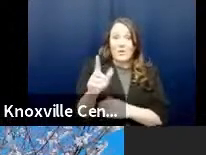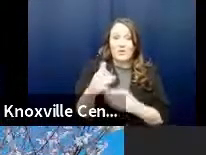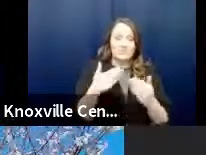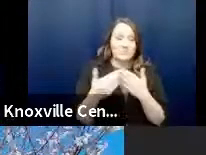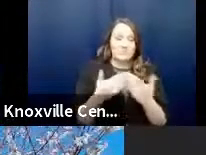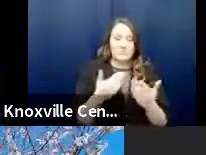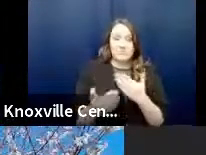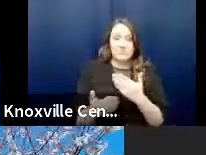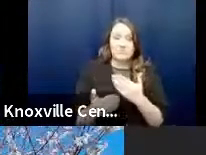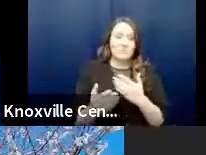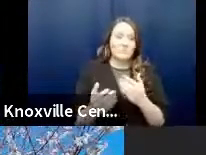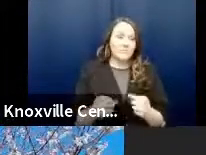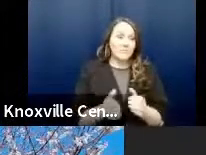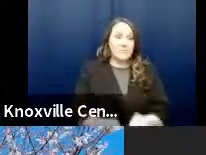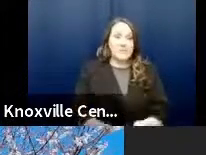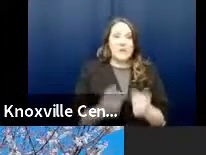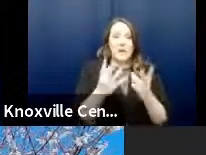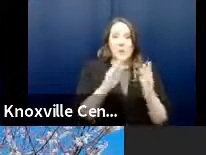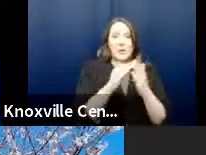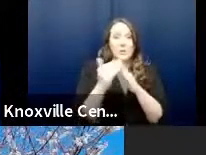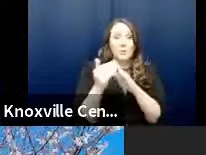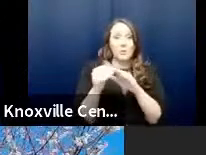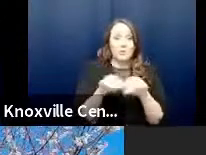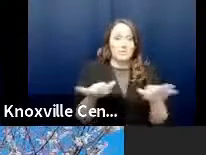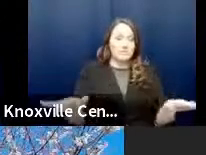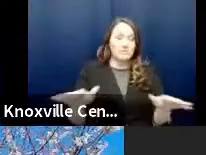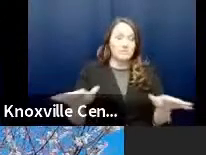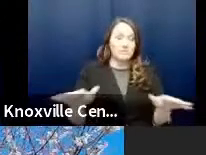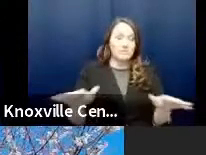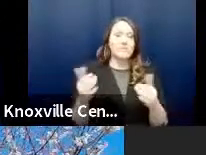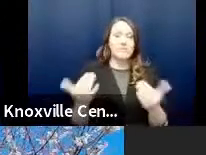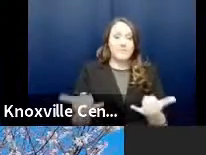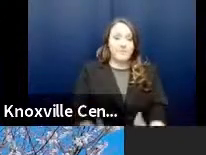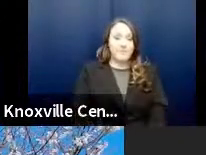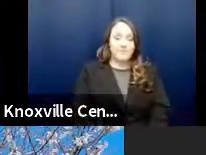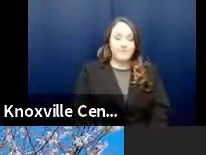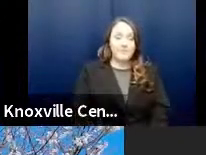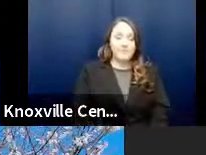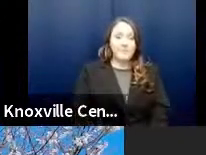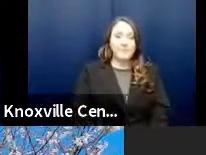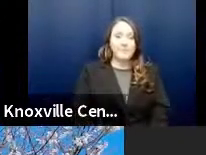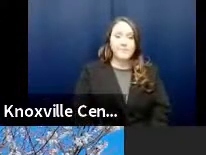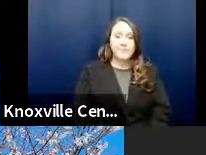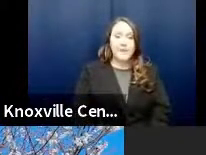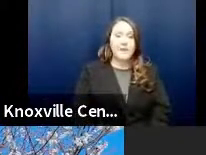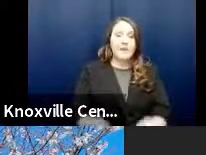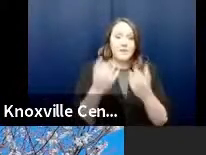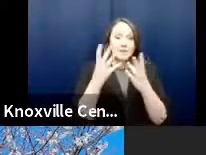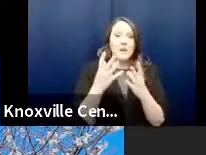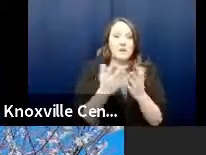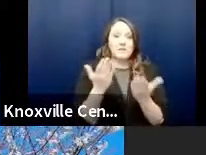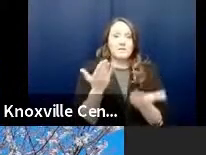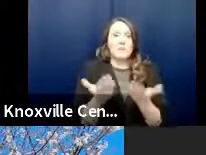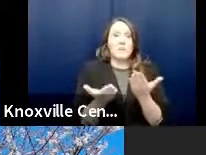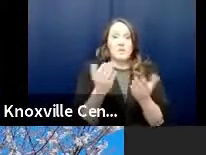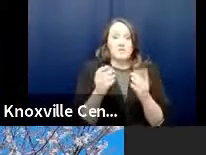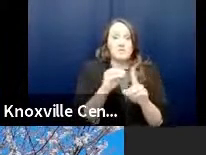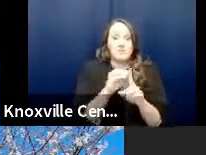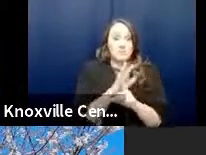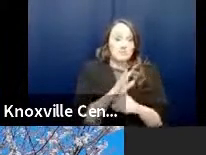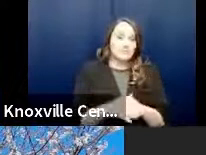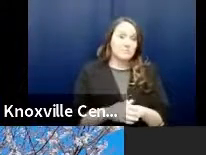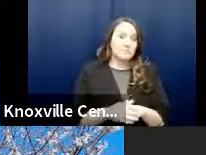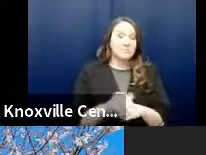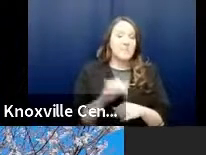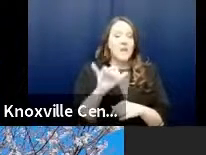of community-wide spread that we have going on at this point. There's many potential exposures. So this is why it